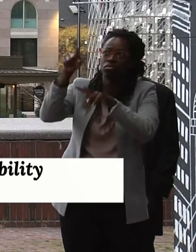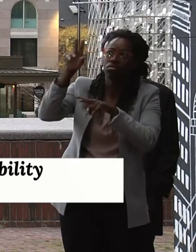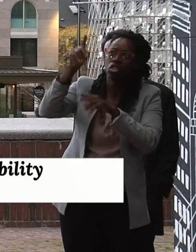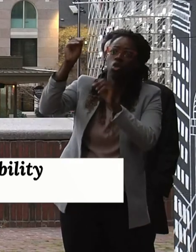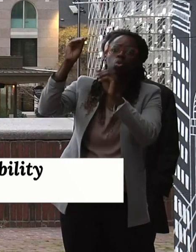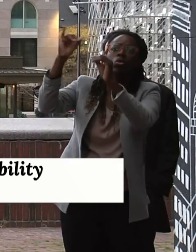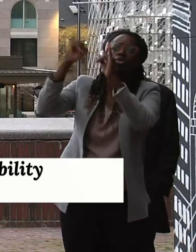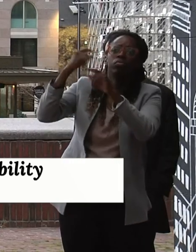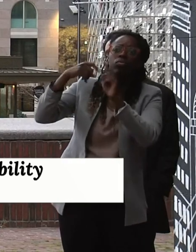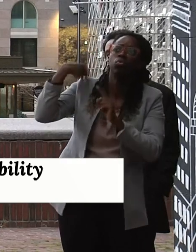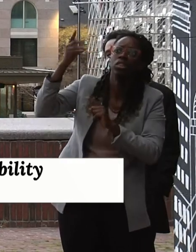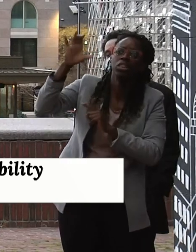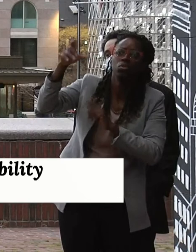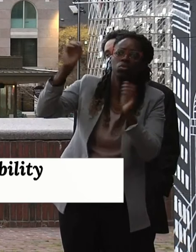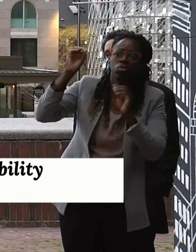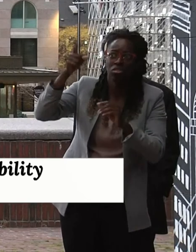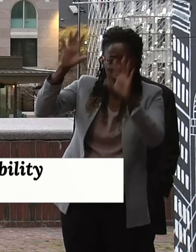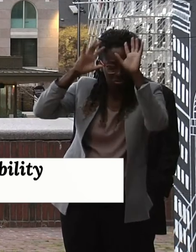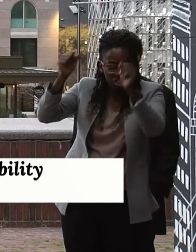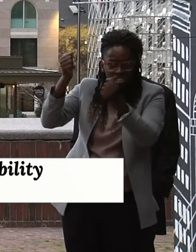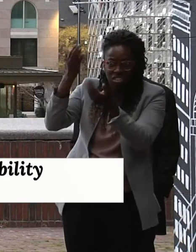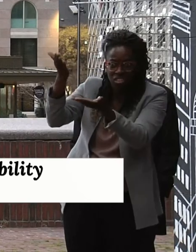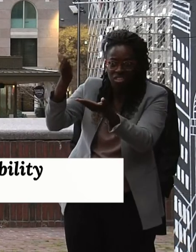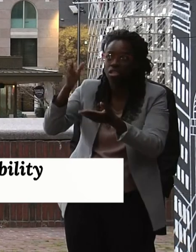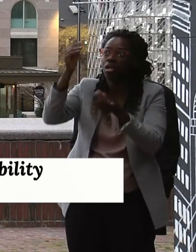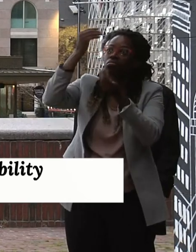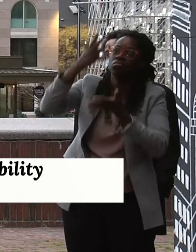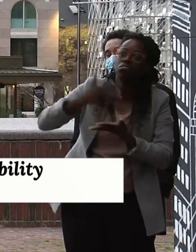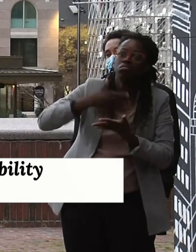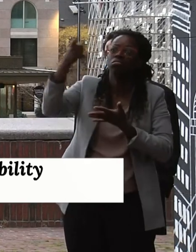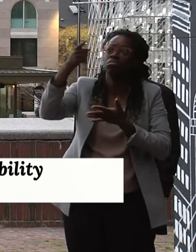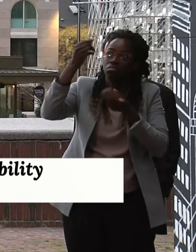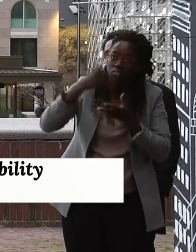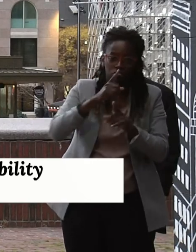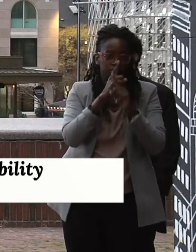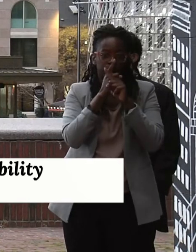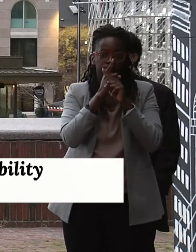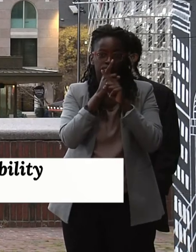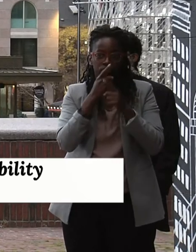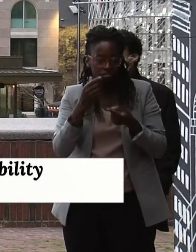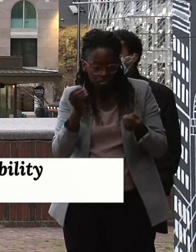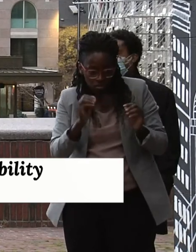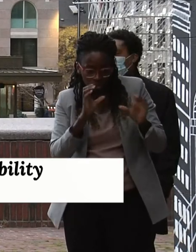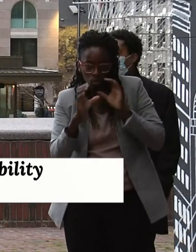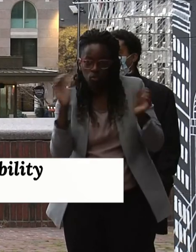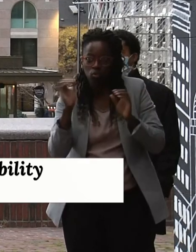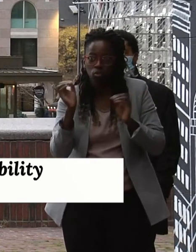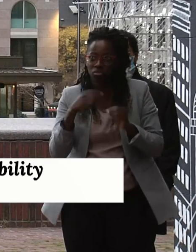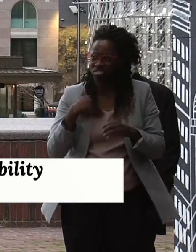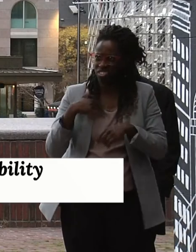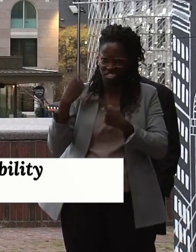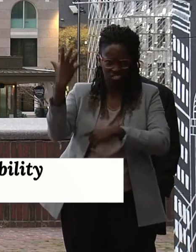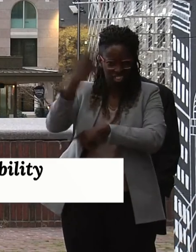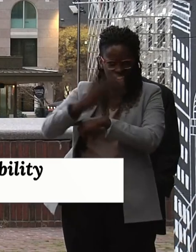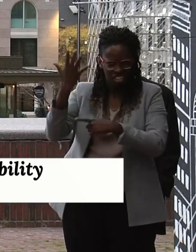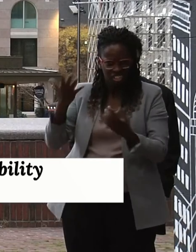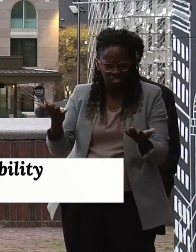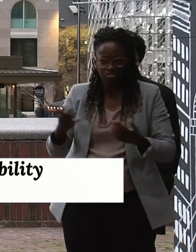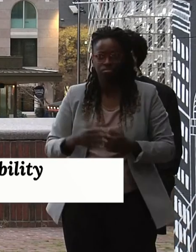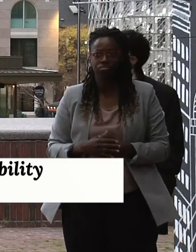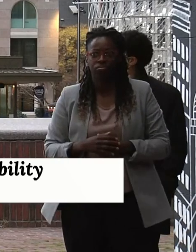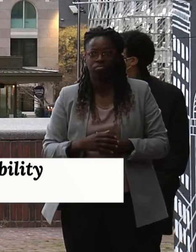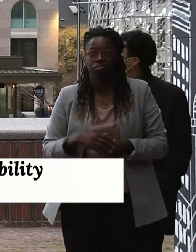the last 5 days, and yesterday was the single largest day for COVID cases in the United States of America and the single largest day for deaths of Americans